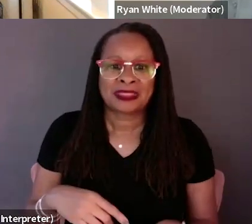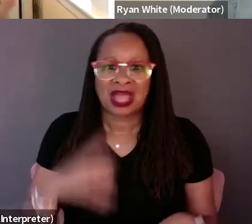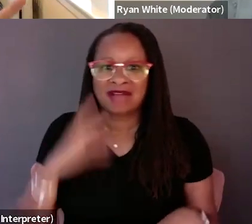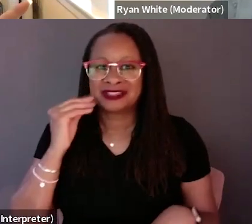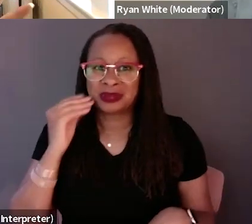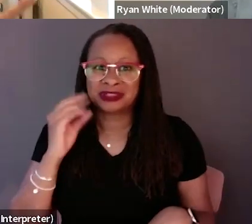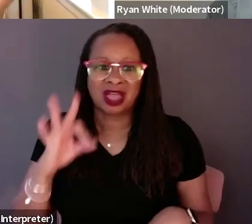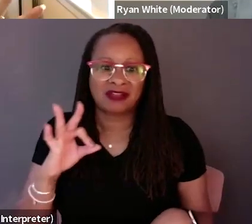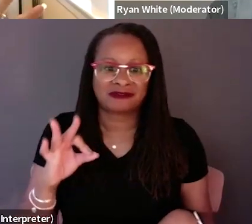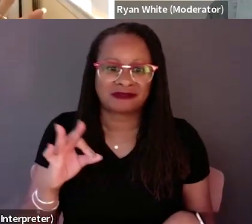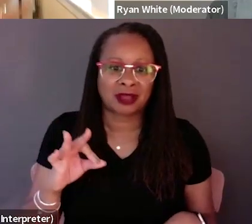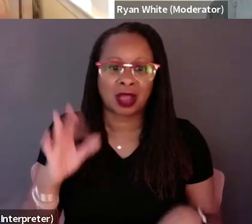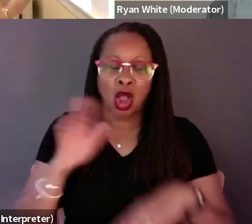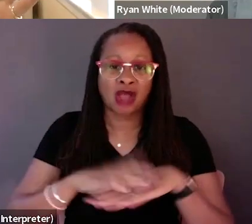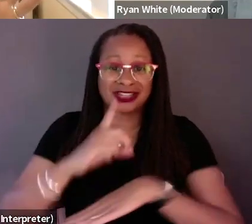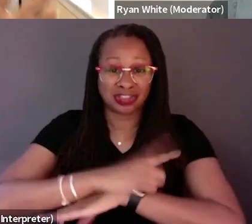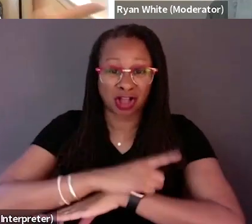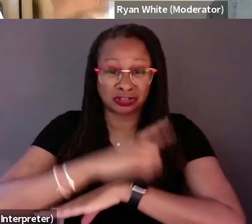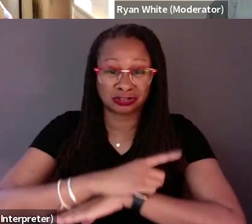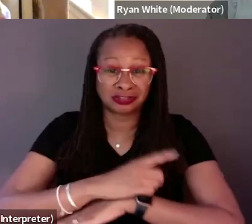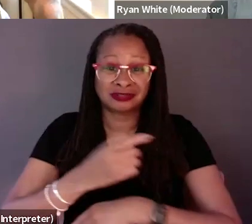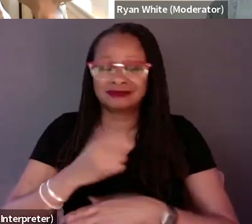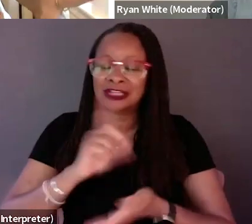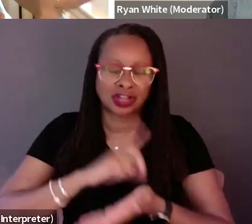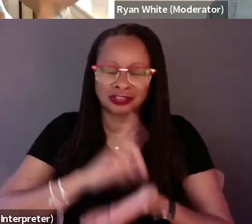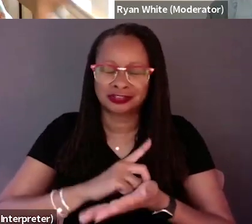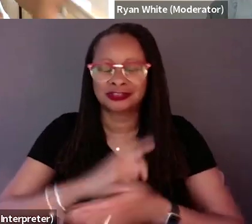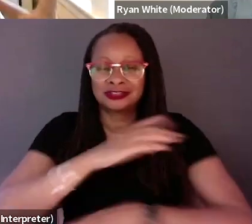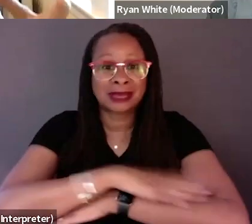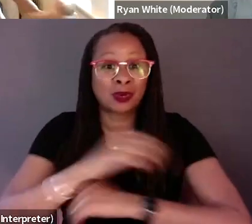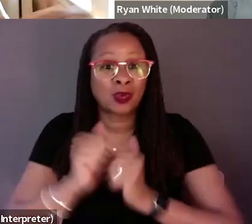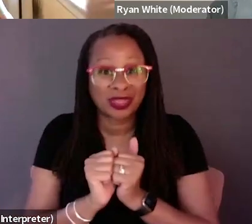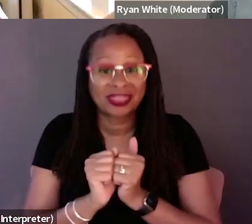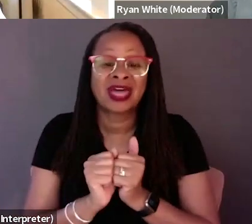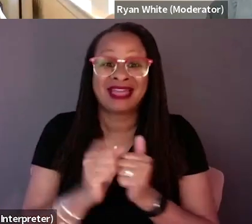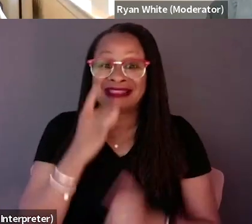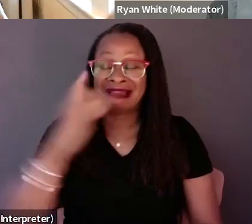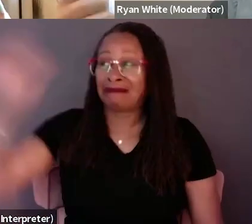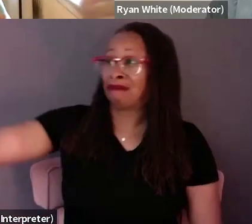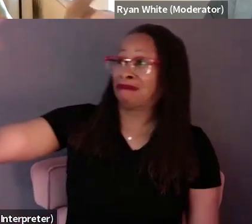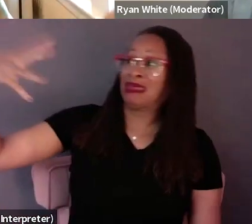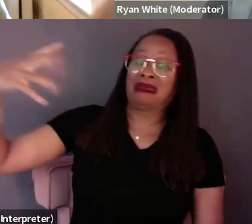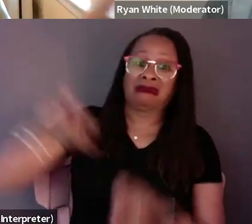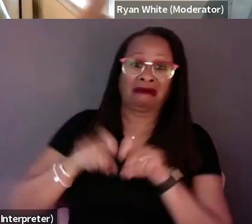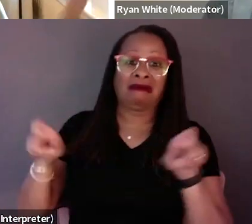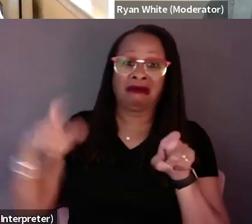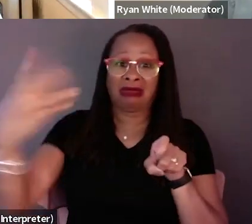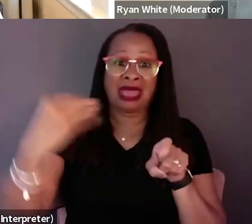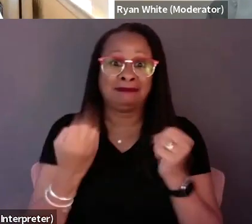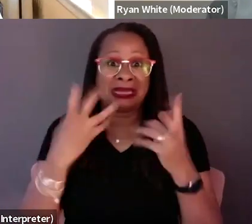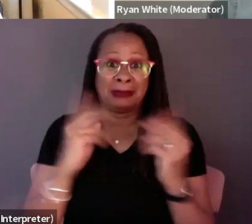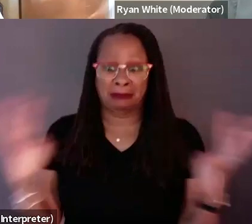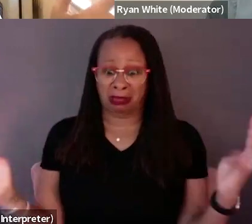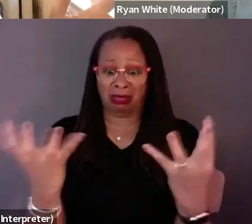the experience of being on a doctor's table with lights coming at you and a bunch of people gathered